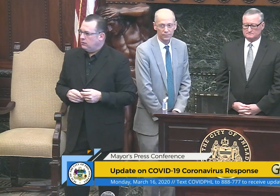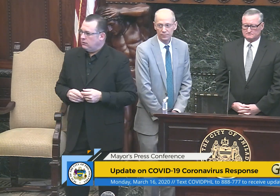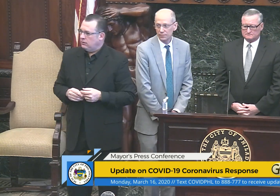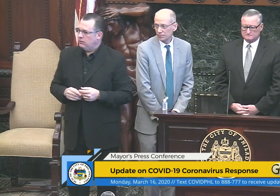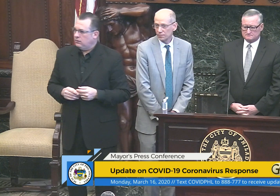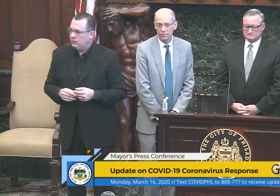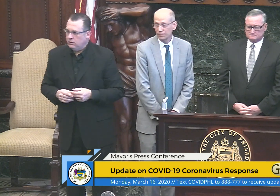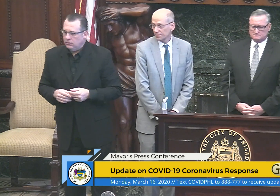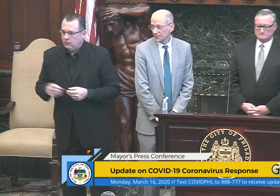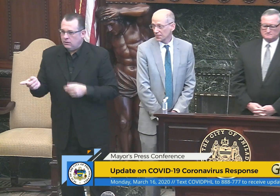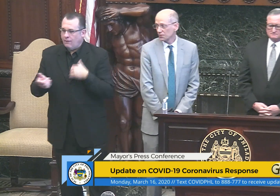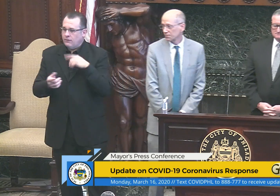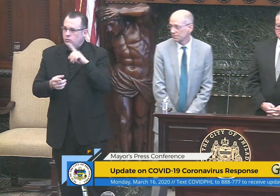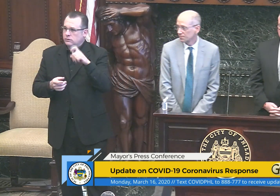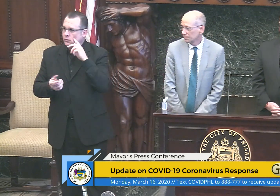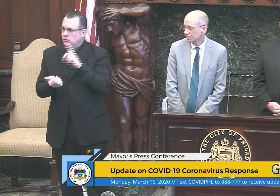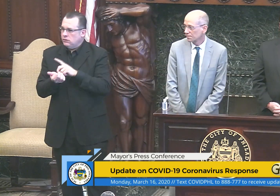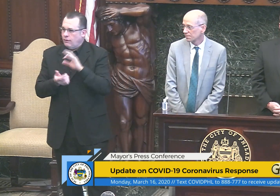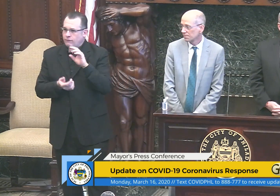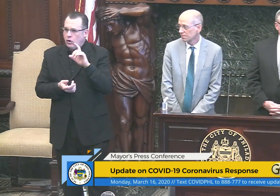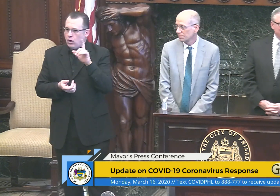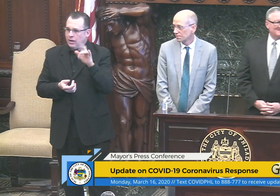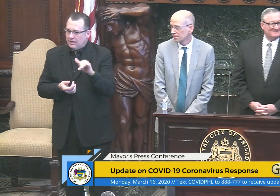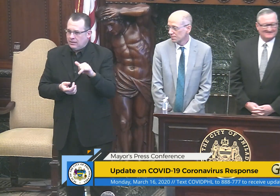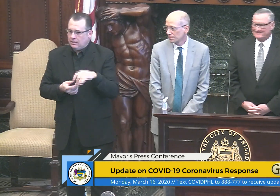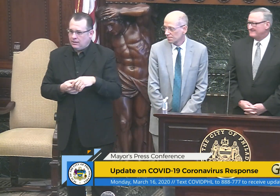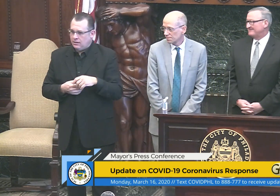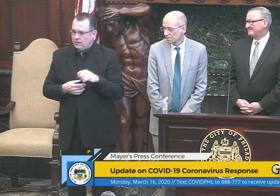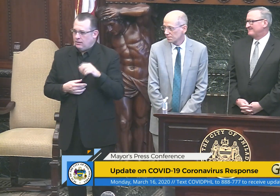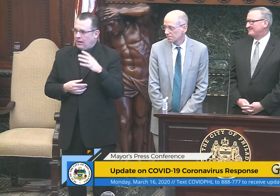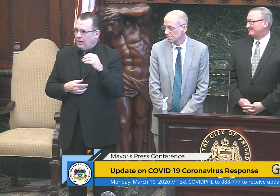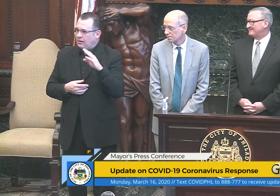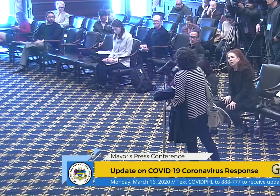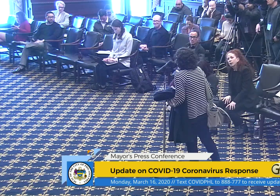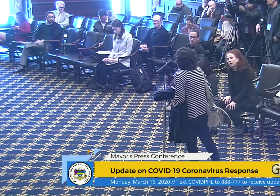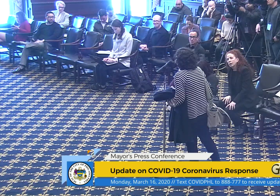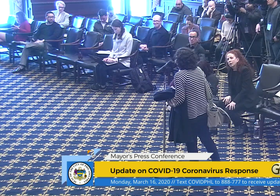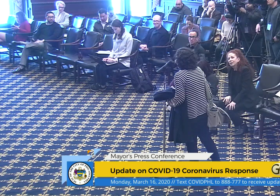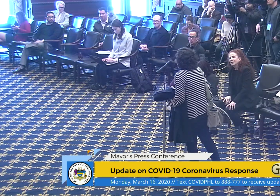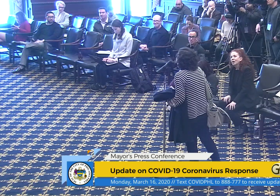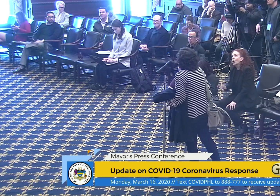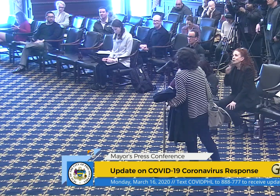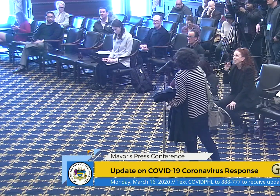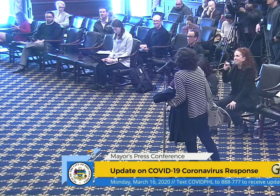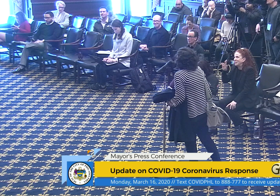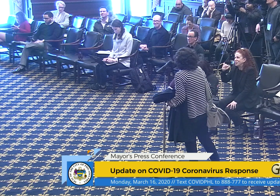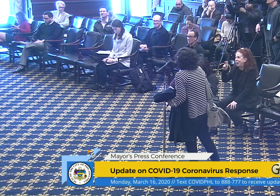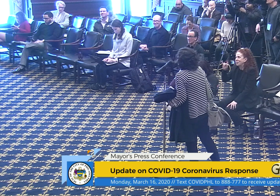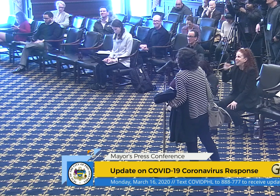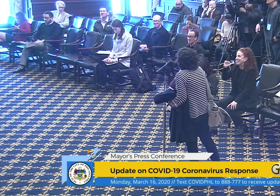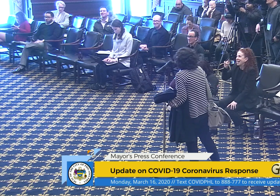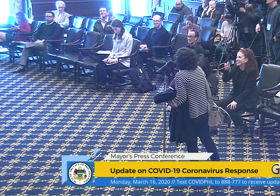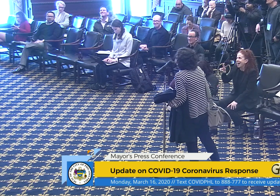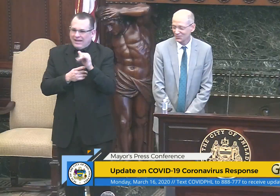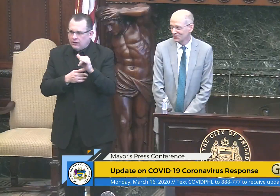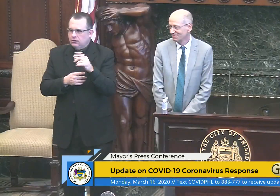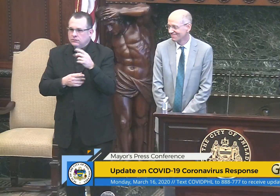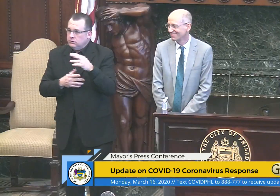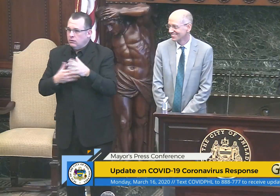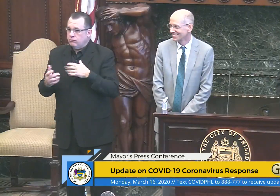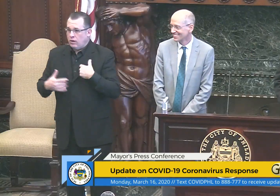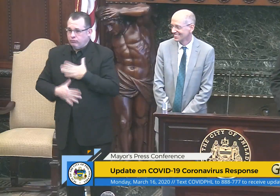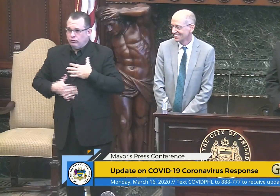Question for Dr. Farley or Dr. Abernathy. What recommendations can you, or is it Mr. Abernathy? Mr. I appreciate the program. No